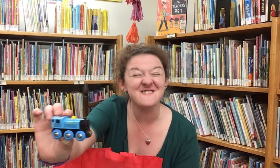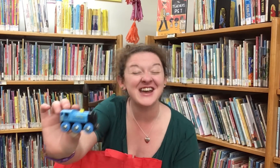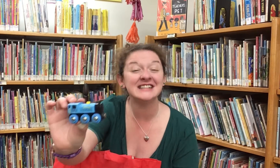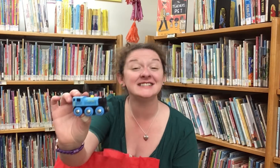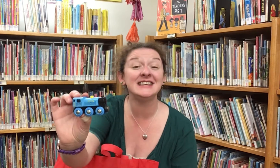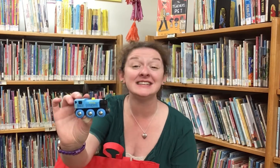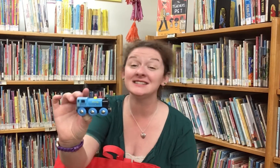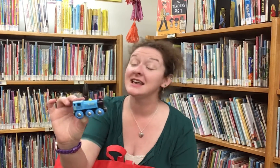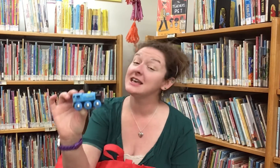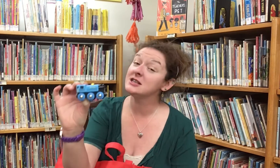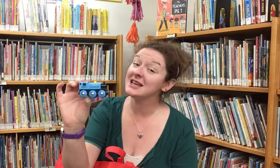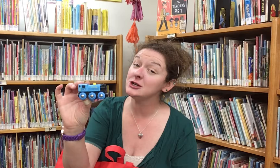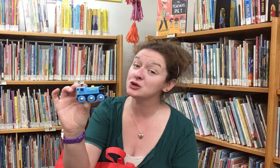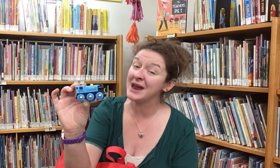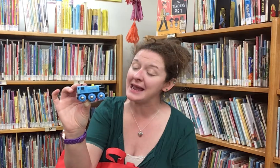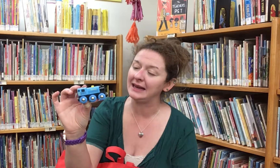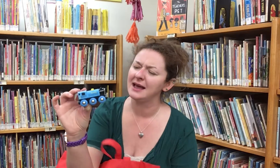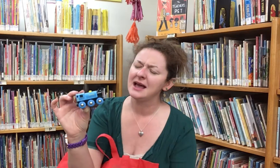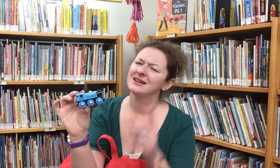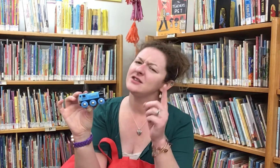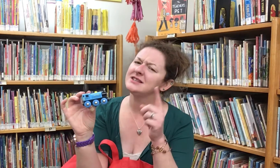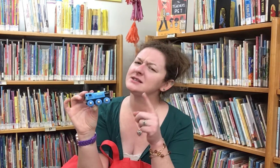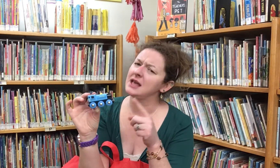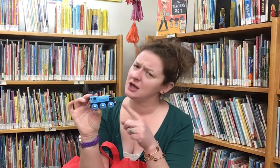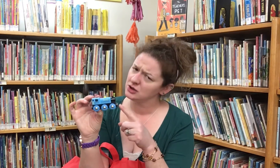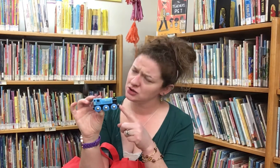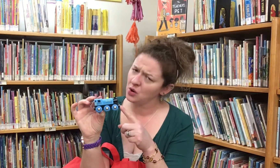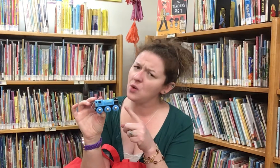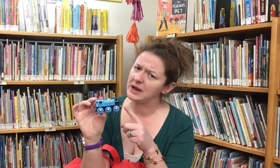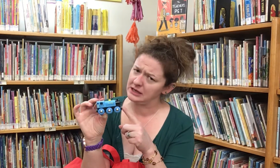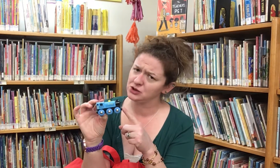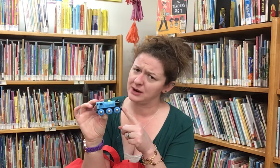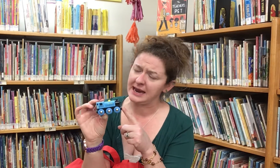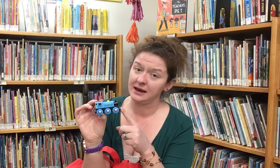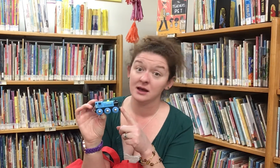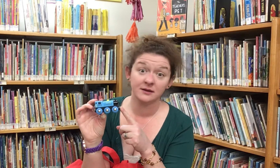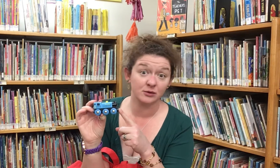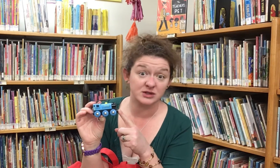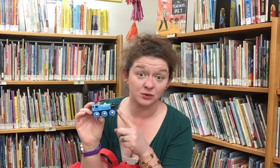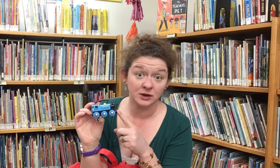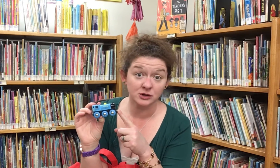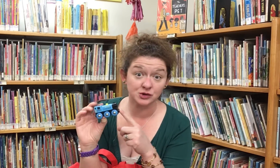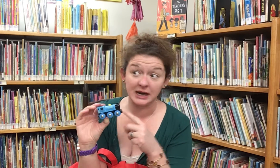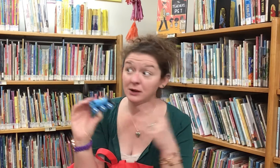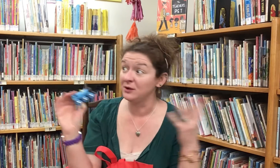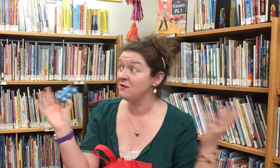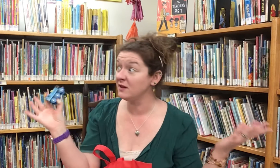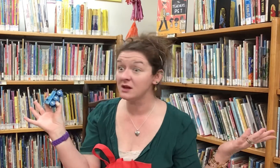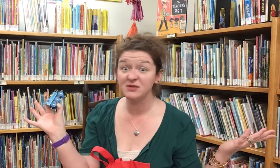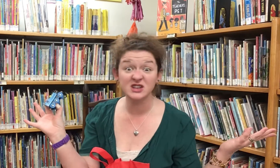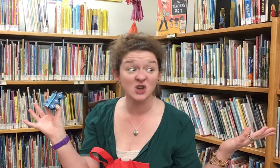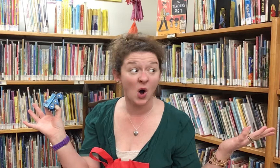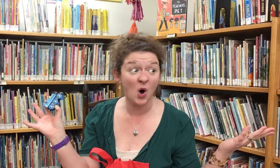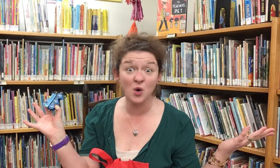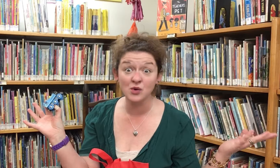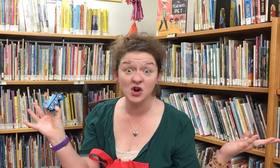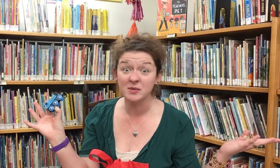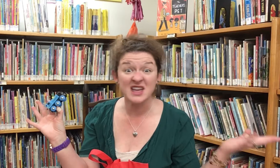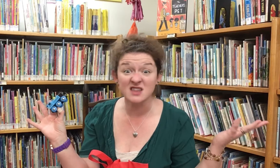friends. This is a train. Now, this is a toy train. If it was a real train, it would fill up this whole room, and there'd be